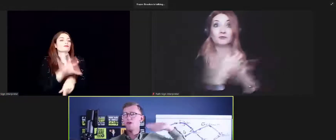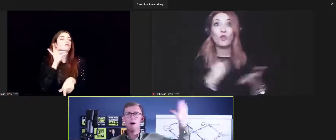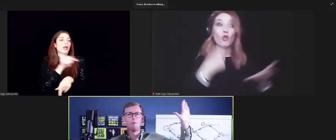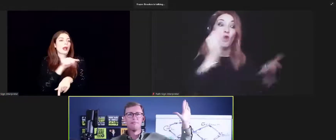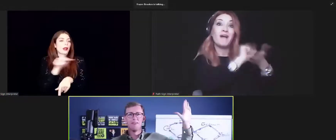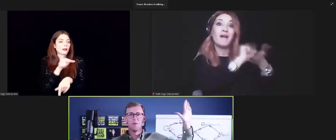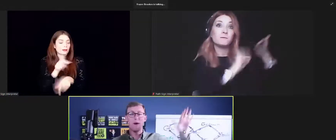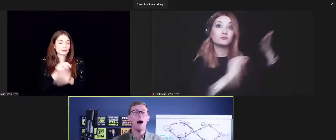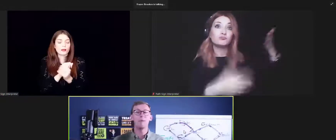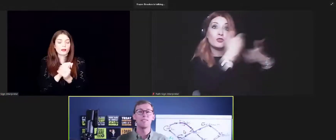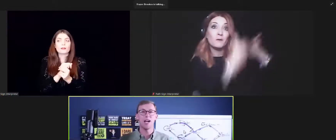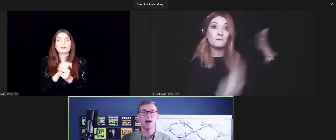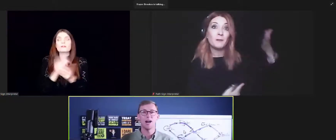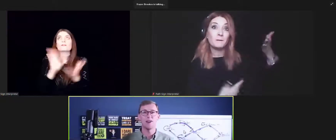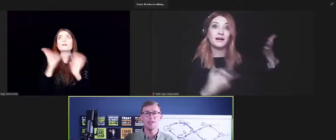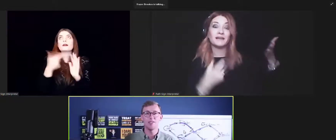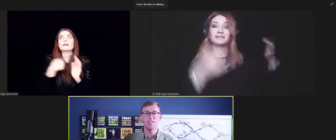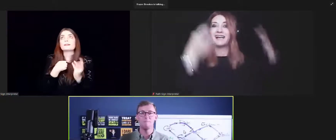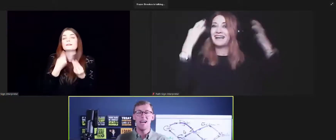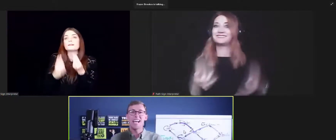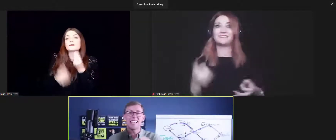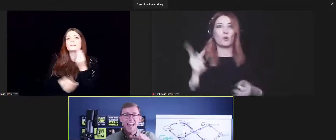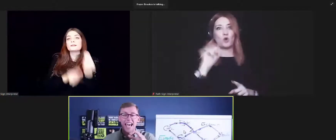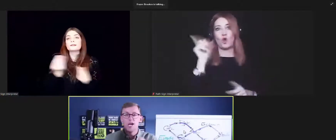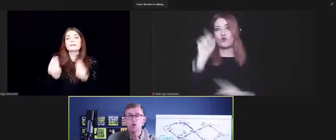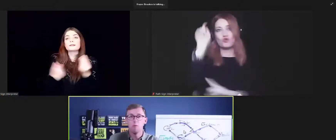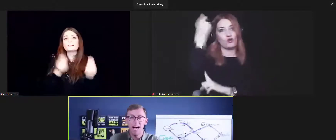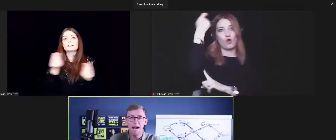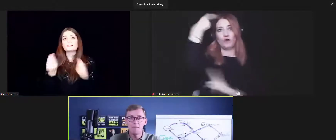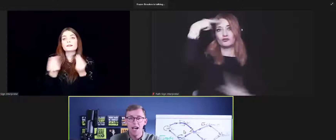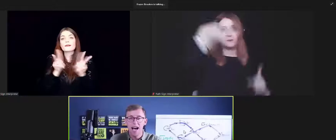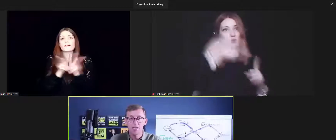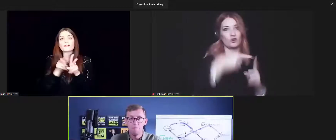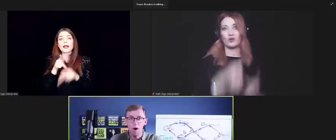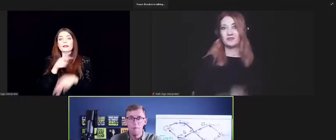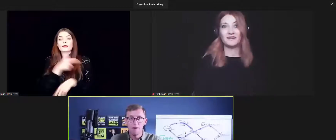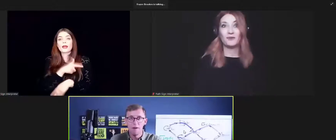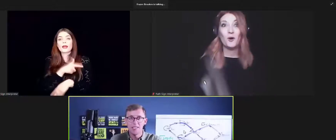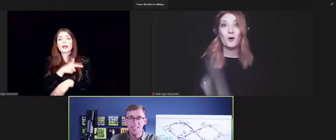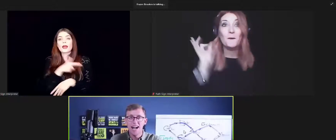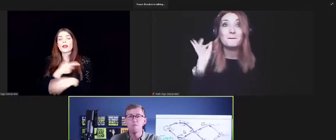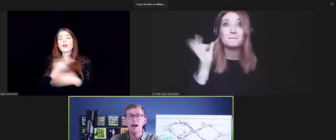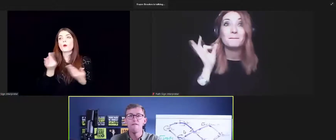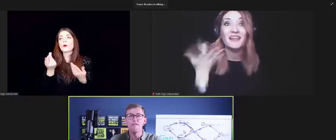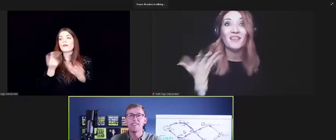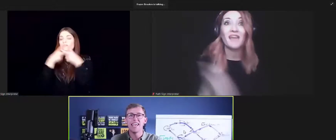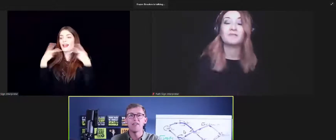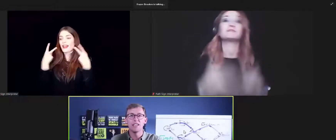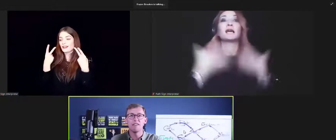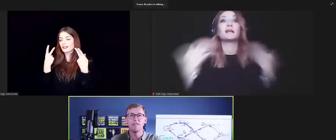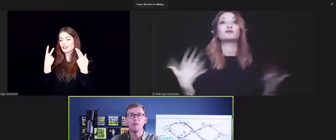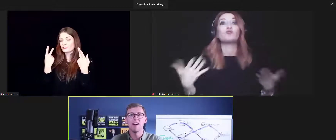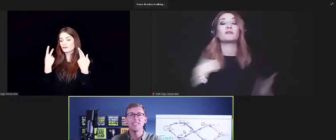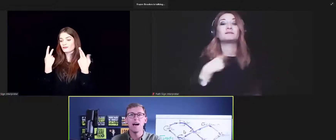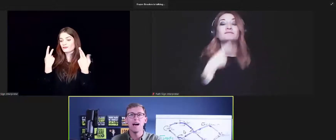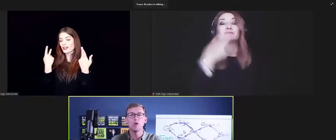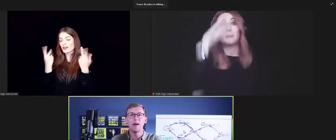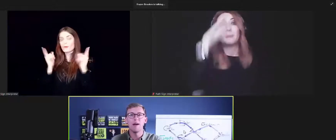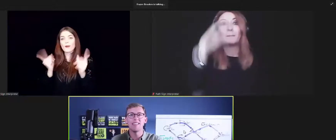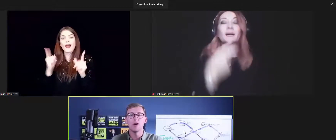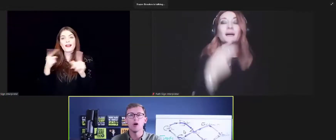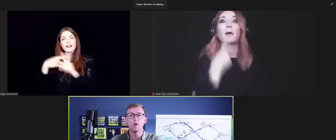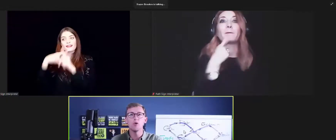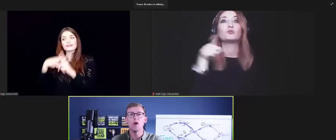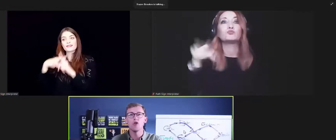home. We were happy to sacrifice our time. I get it. Sometimes as a mum, as a dad, you might feel guilty for the amount of time you spend at